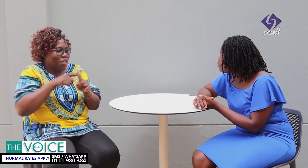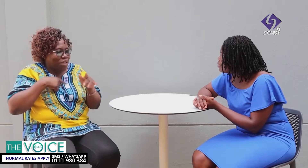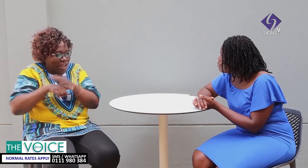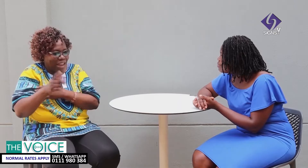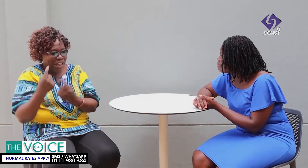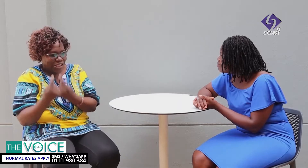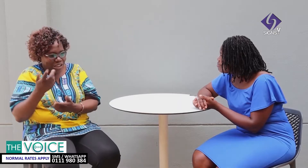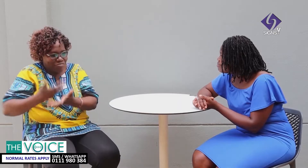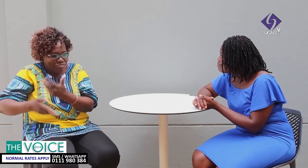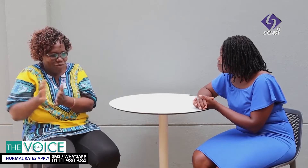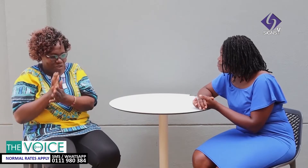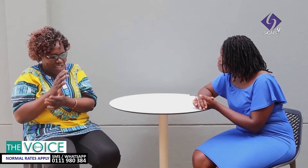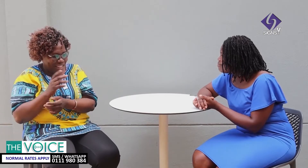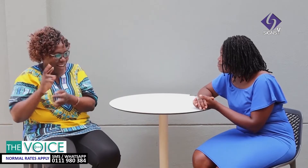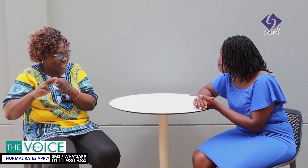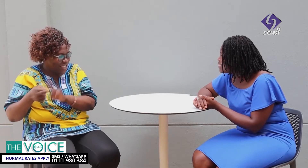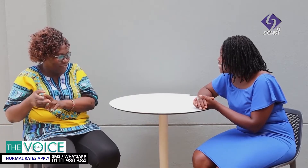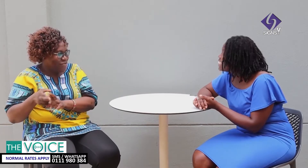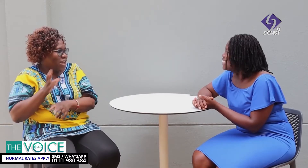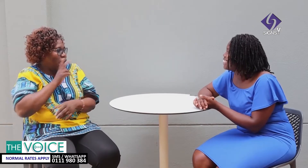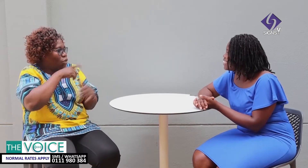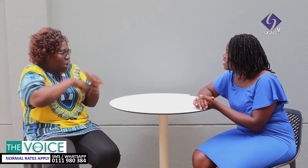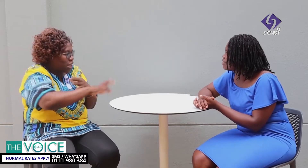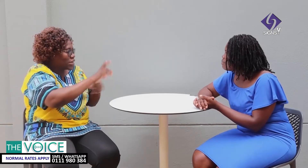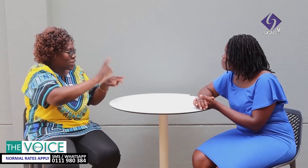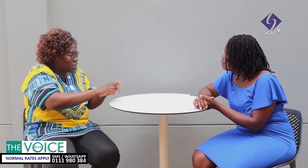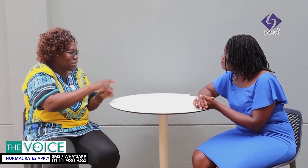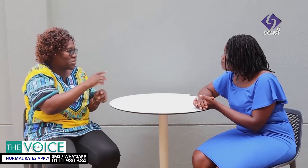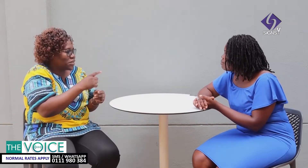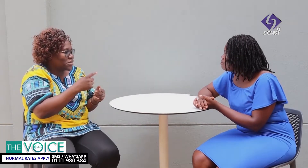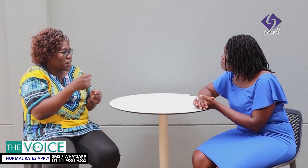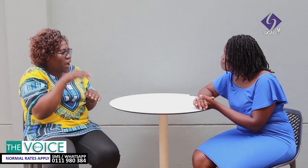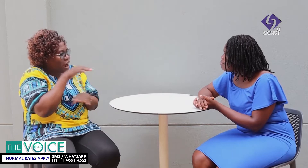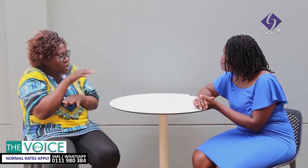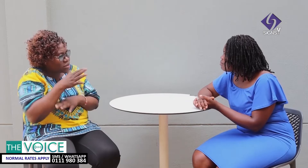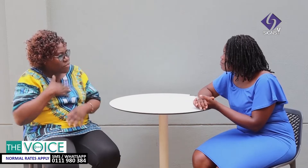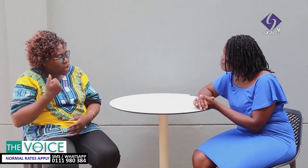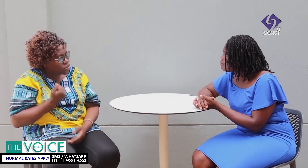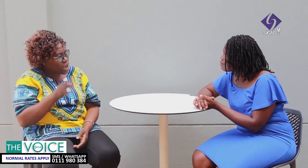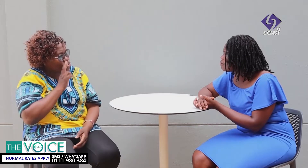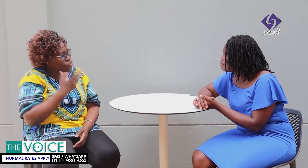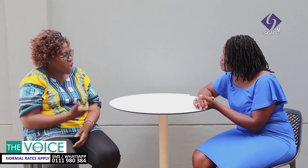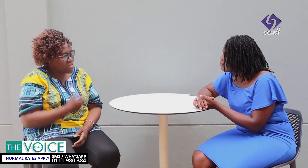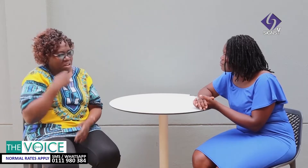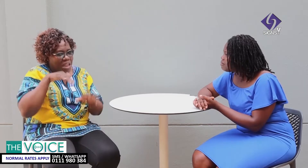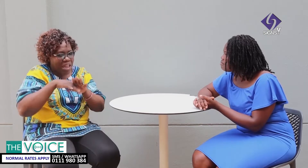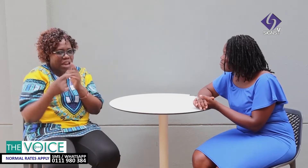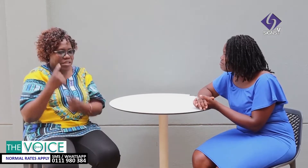So I remember when I went to this other relative of mine, he actually called the daughter and sat us down. And I was really